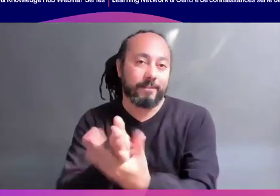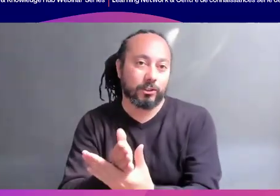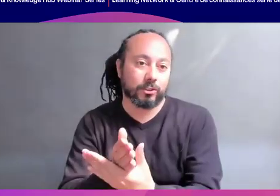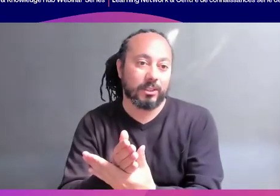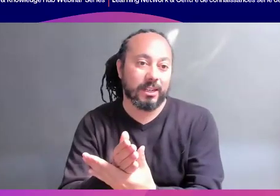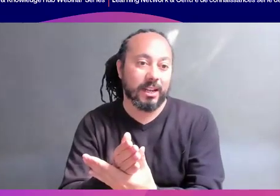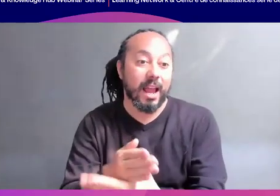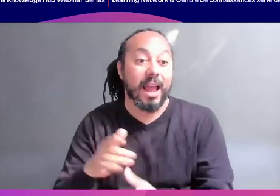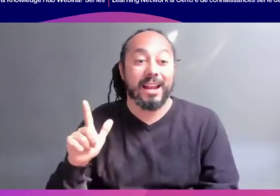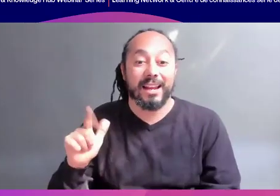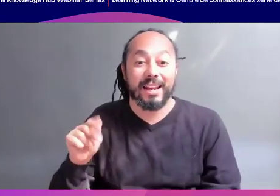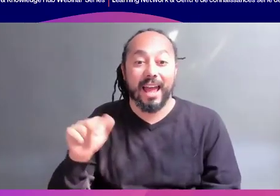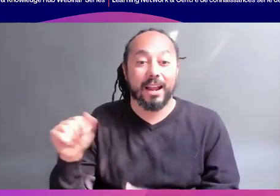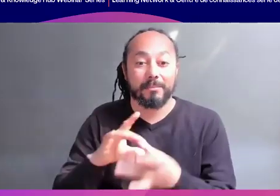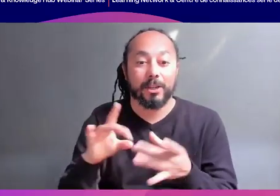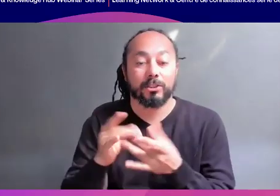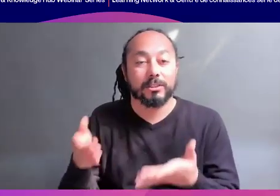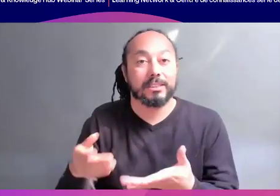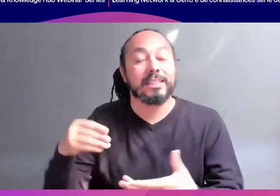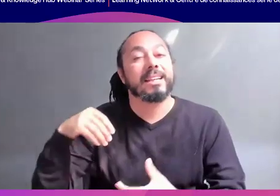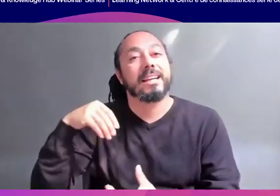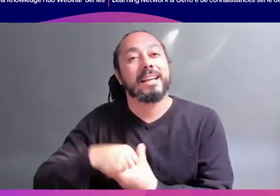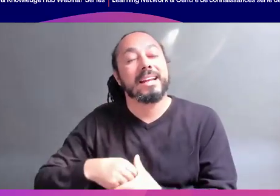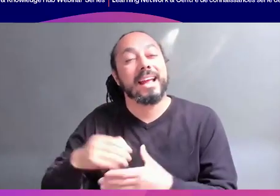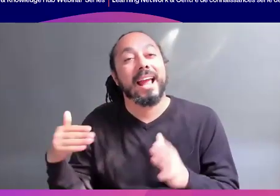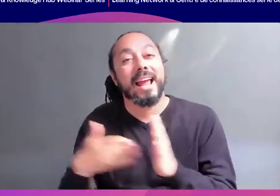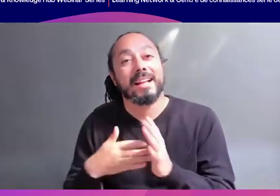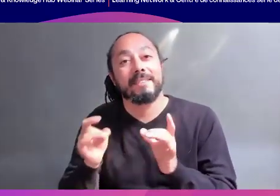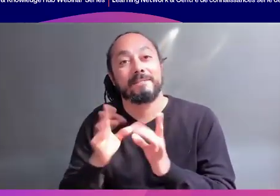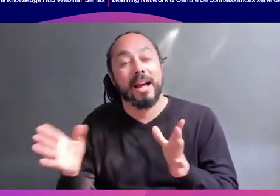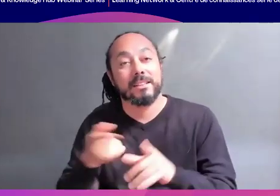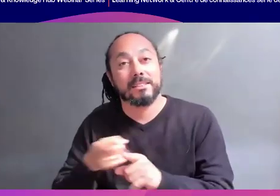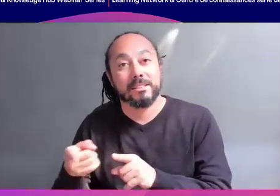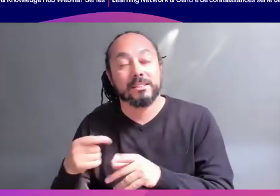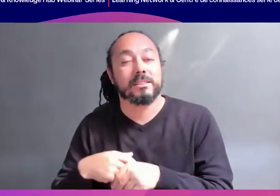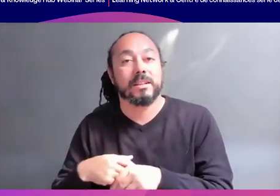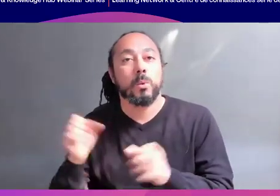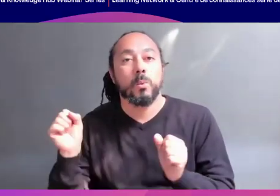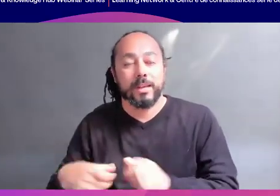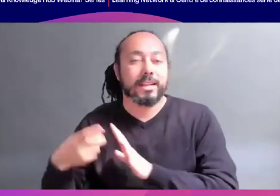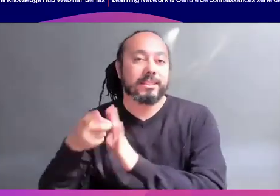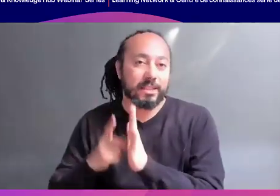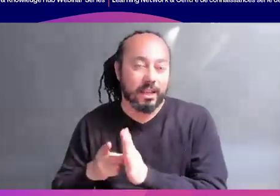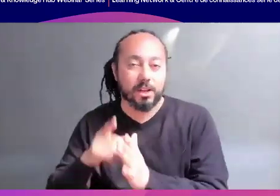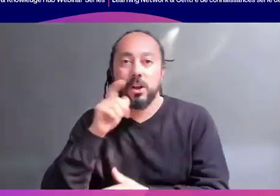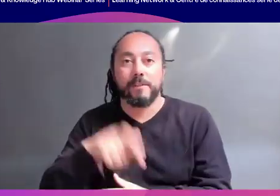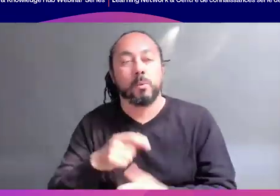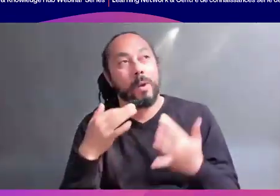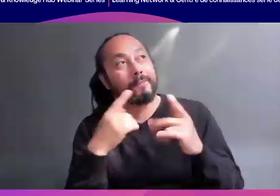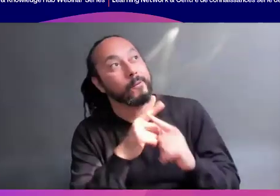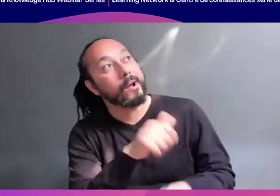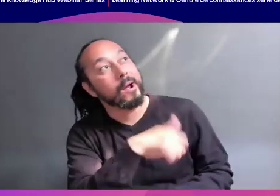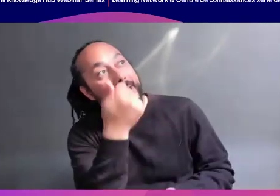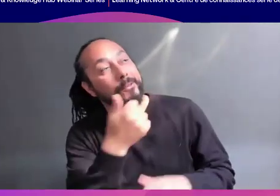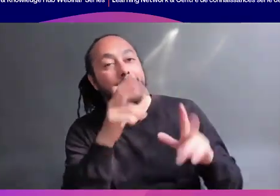this, where we within the social sector and the anti-violence sector can be designing these things and not relying on external